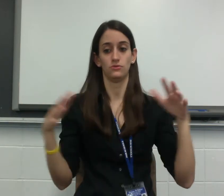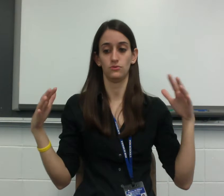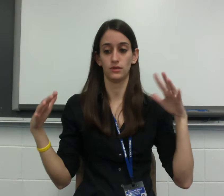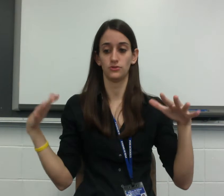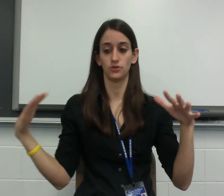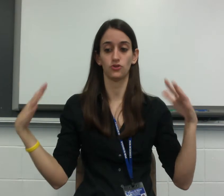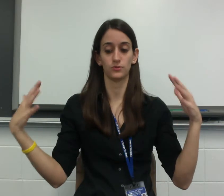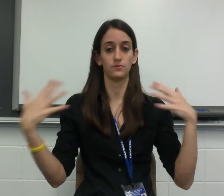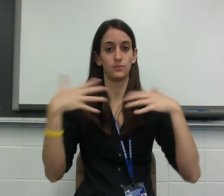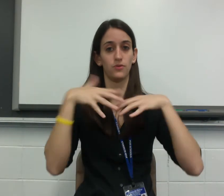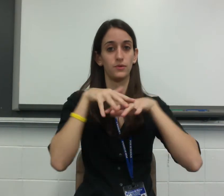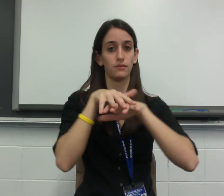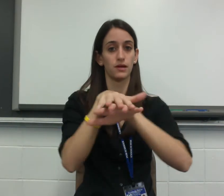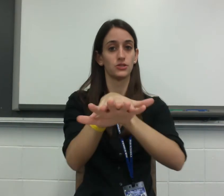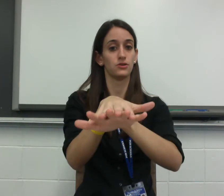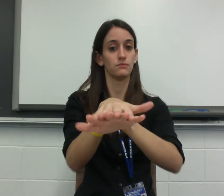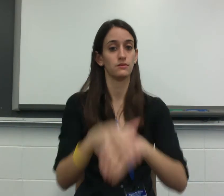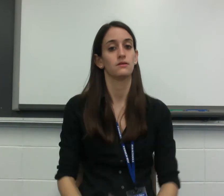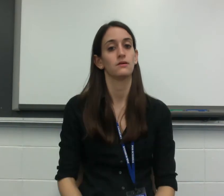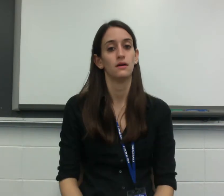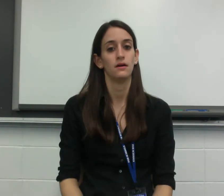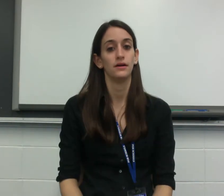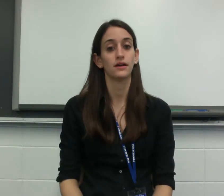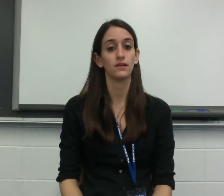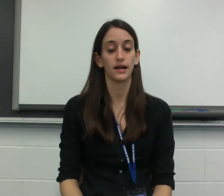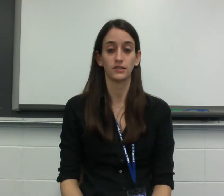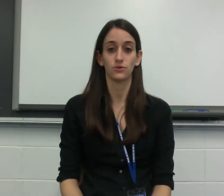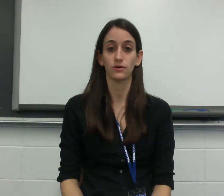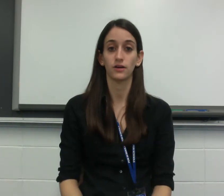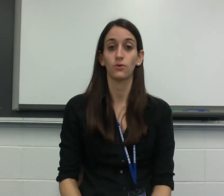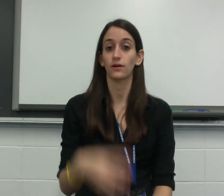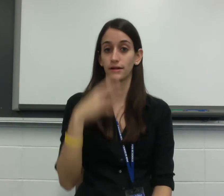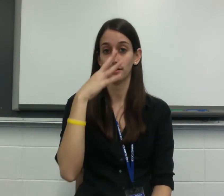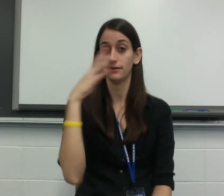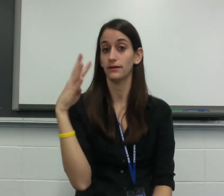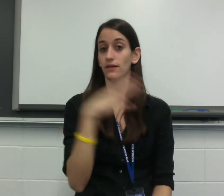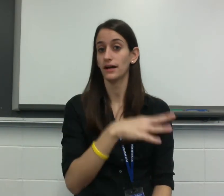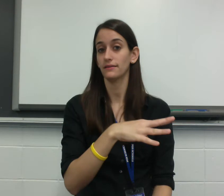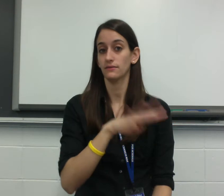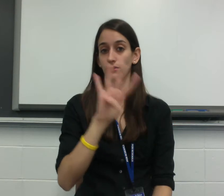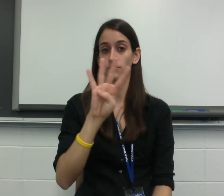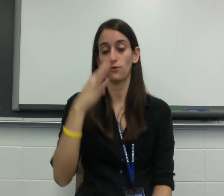So here's the groups of people that are being mainstreamed. Neglect or ignoring. Neglect, the 4.